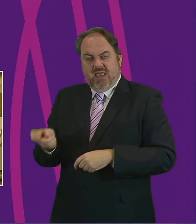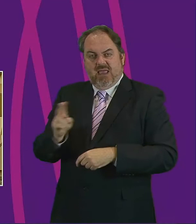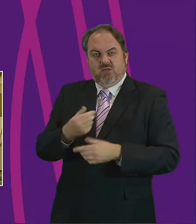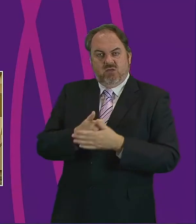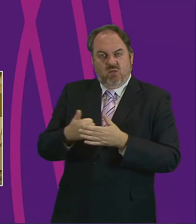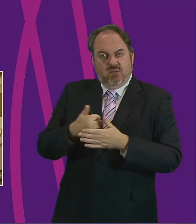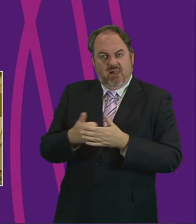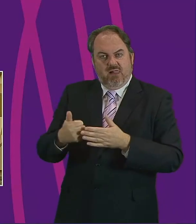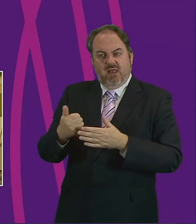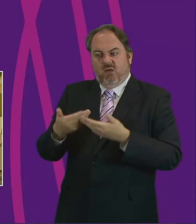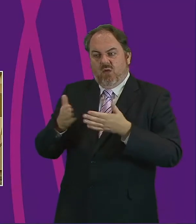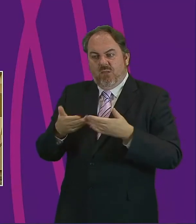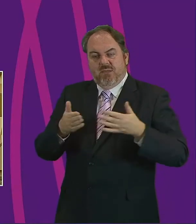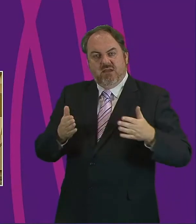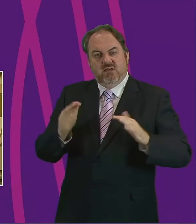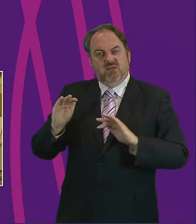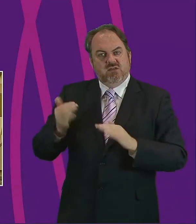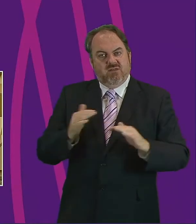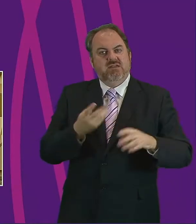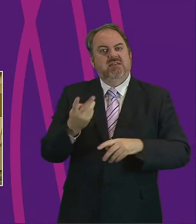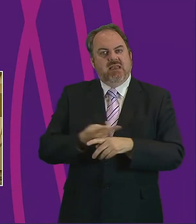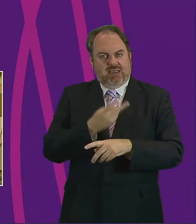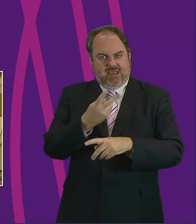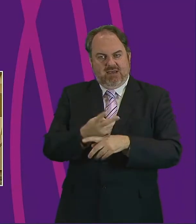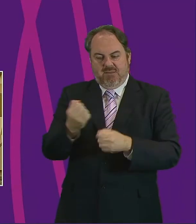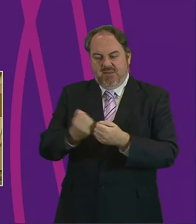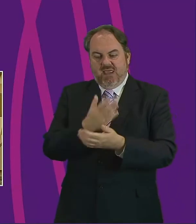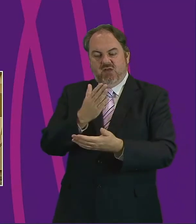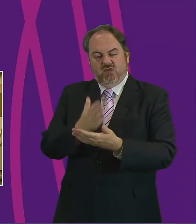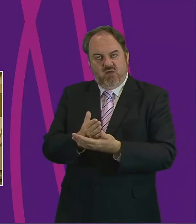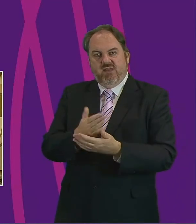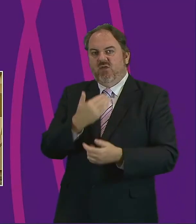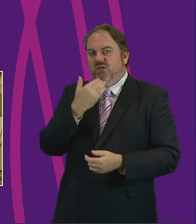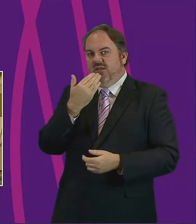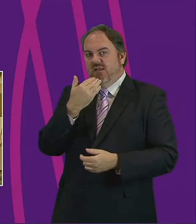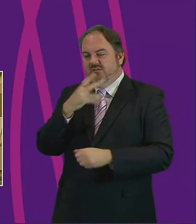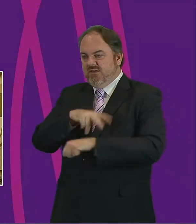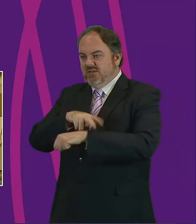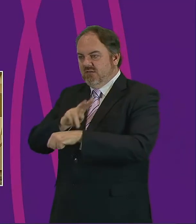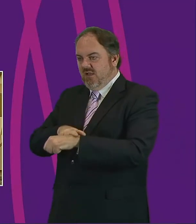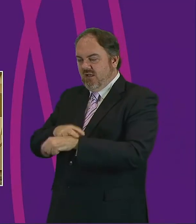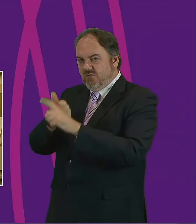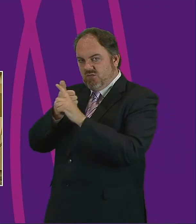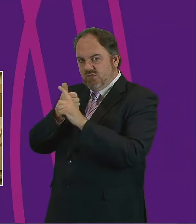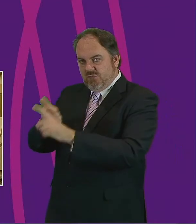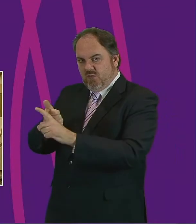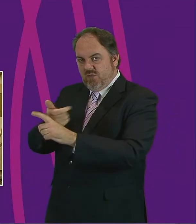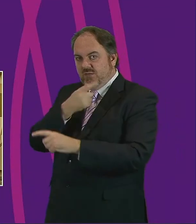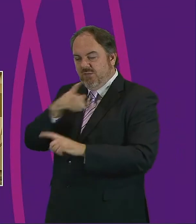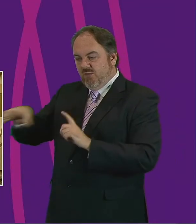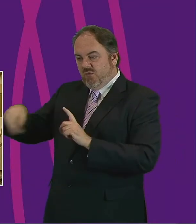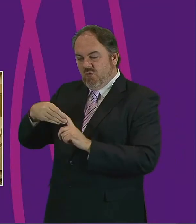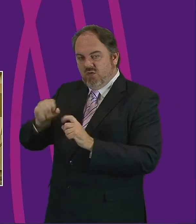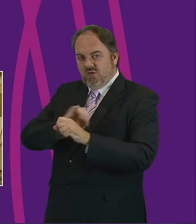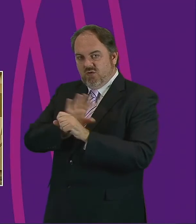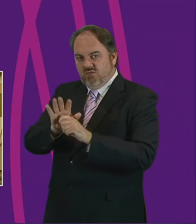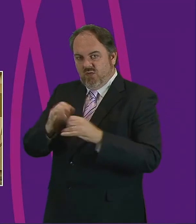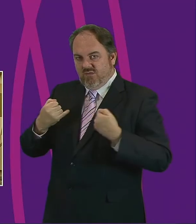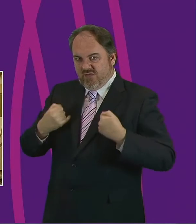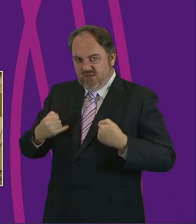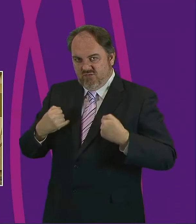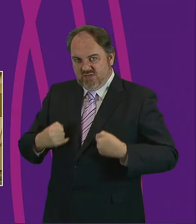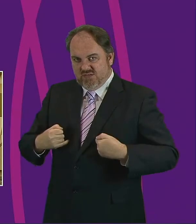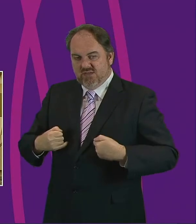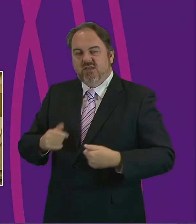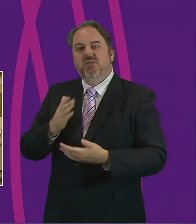coming weeks and beyond, as well as retaining sufficient capacity for COVID-19. Boards have continued to protect key services